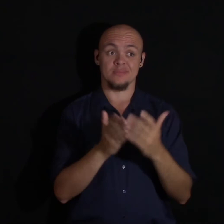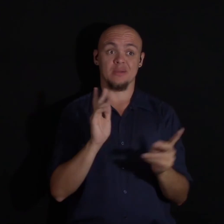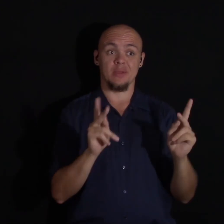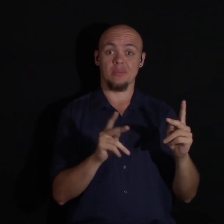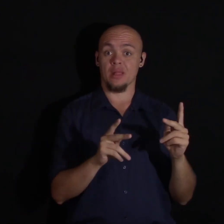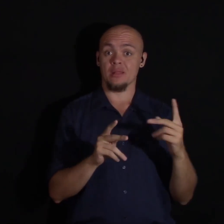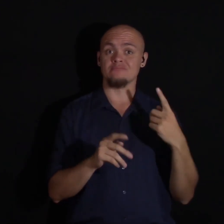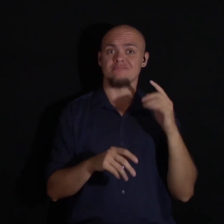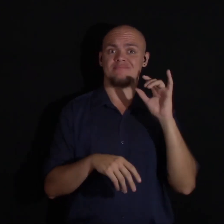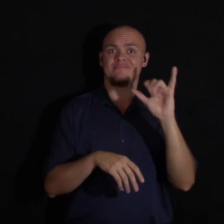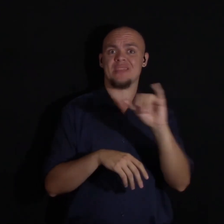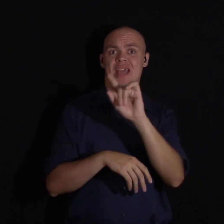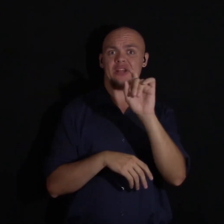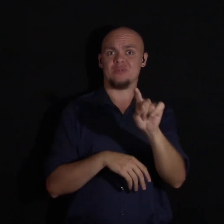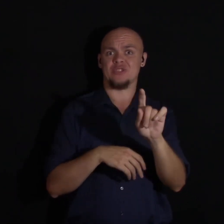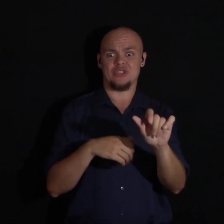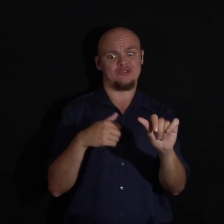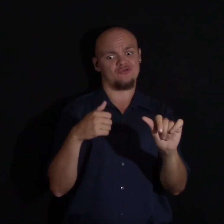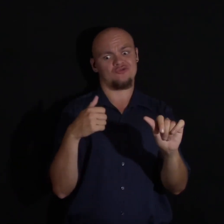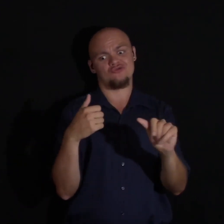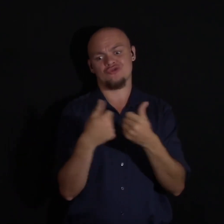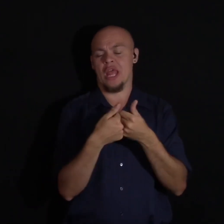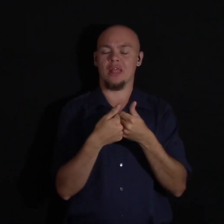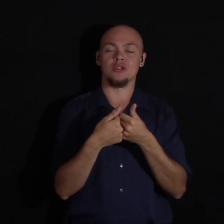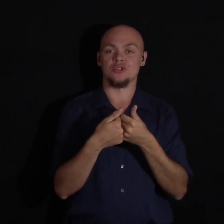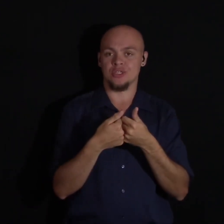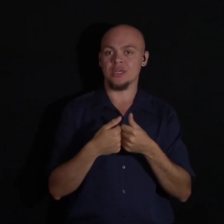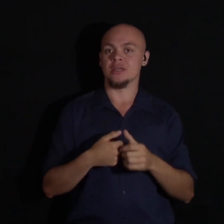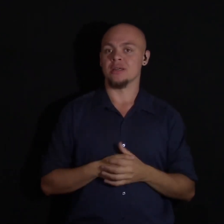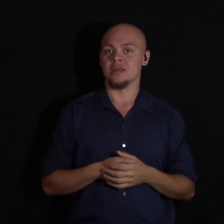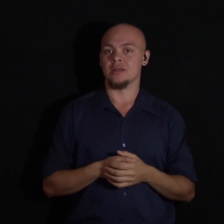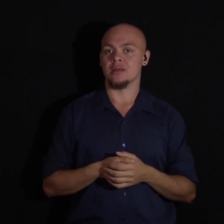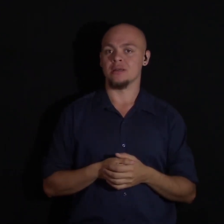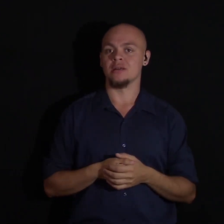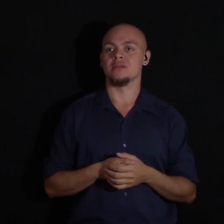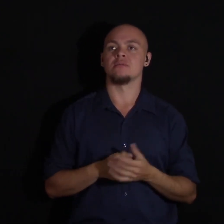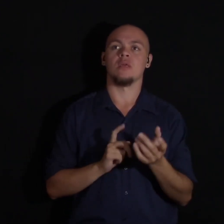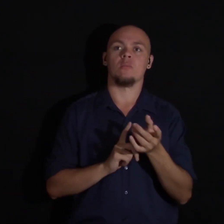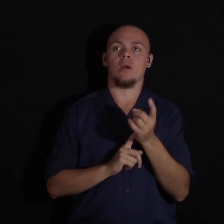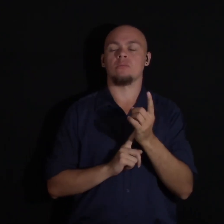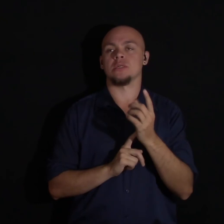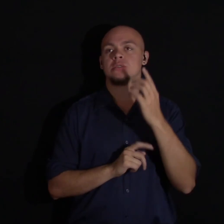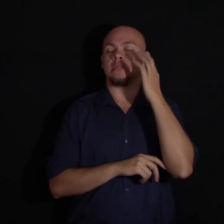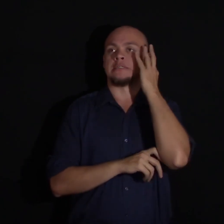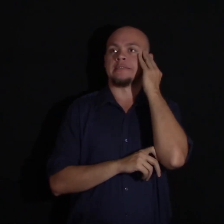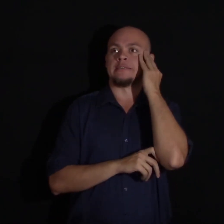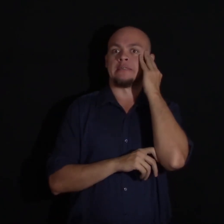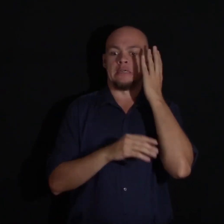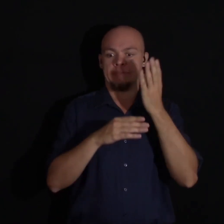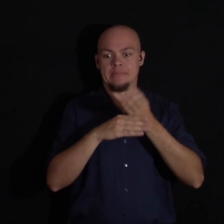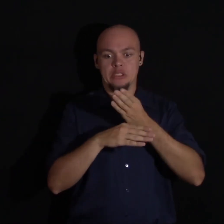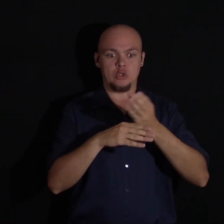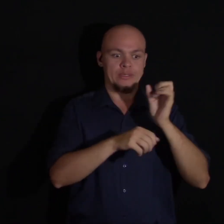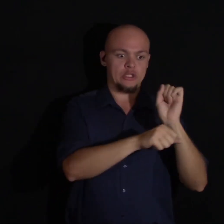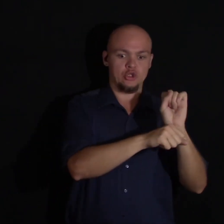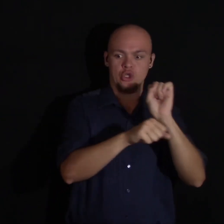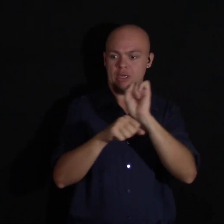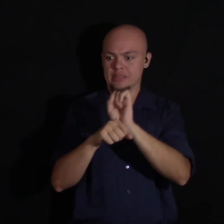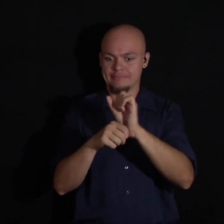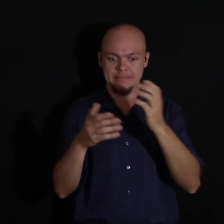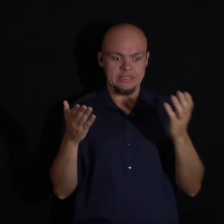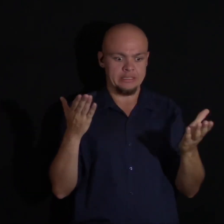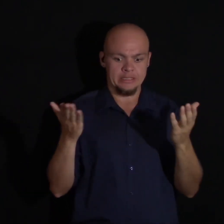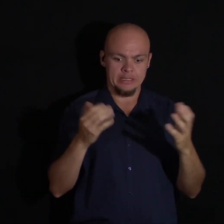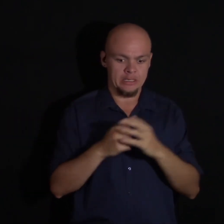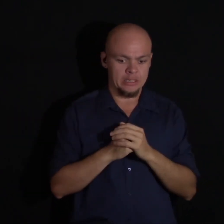that's a really challenging question sometimes, particularly if you're in these moments where you're between things, or you're feeling vulnerable, or it